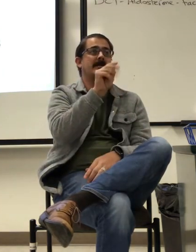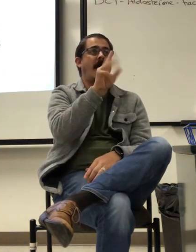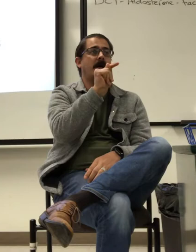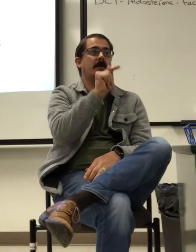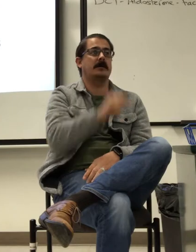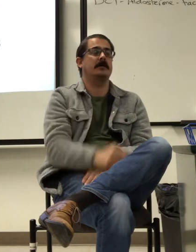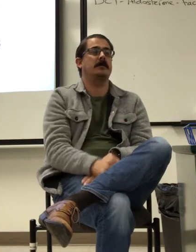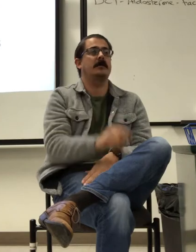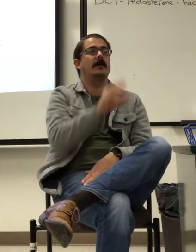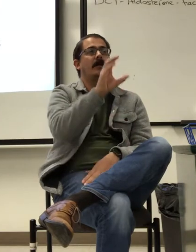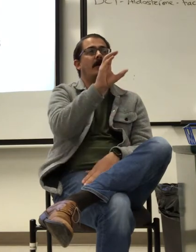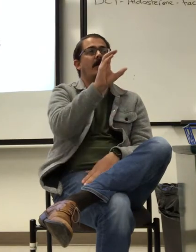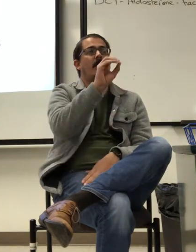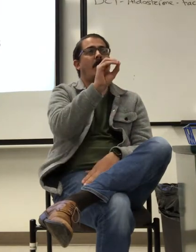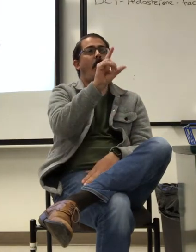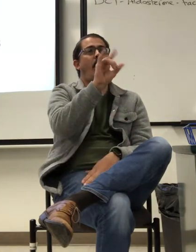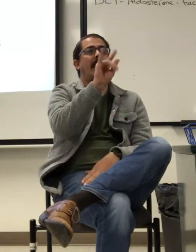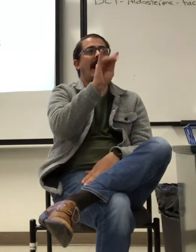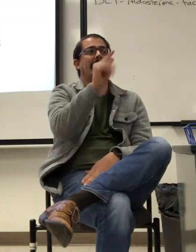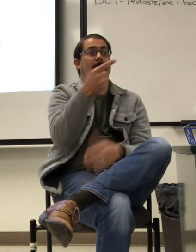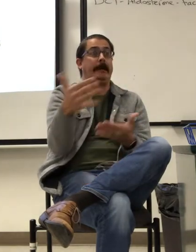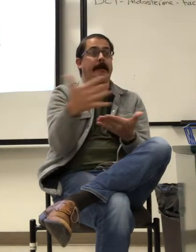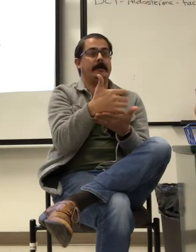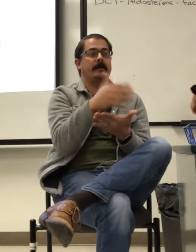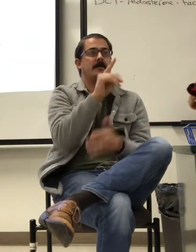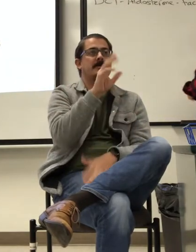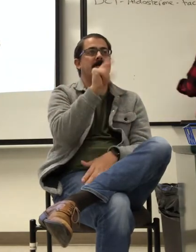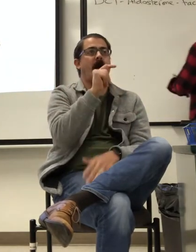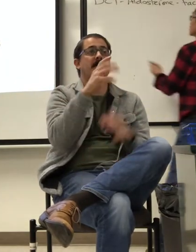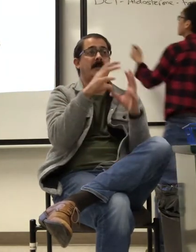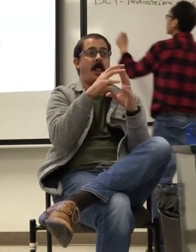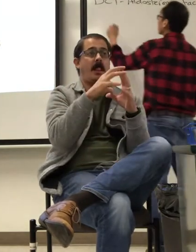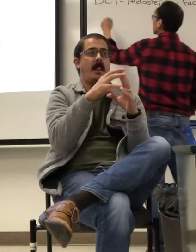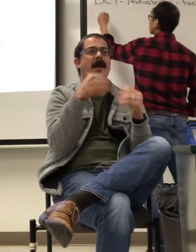The collecting duct cells have two functions.